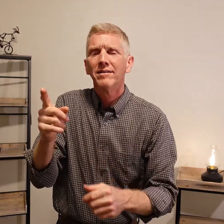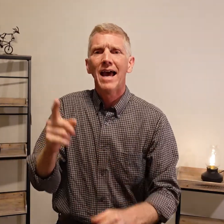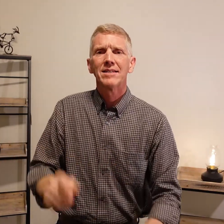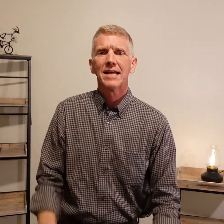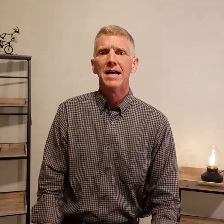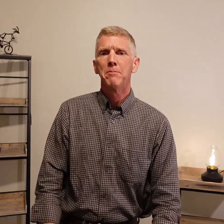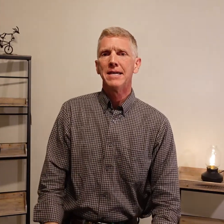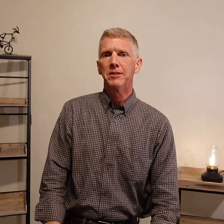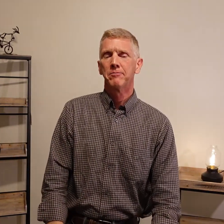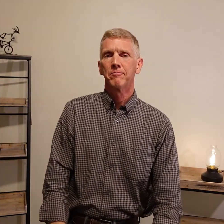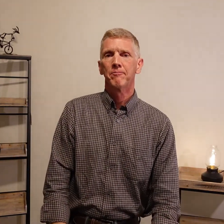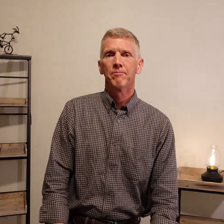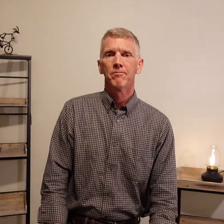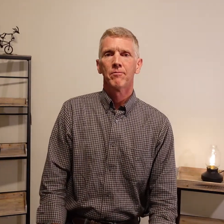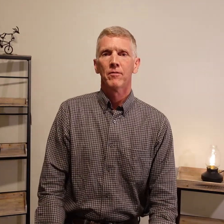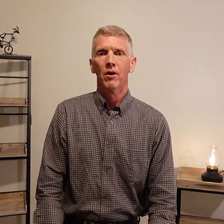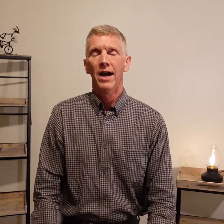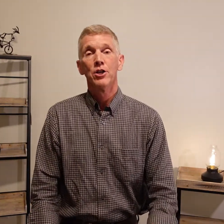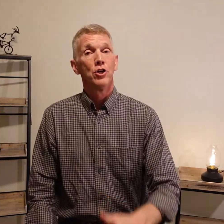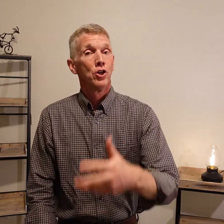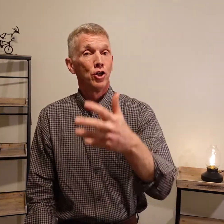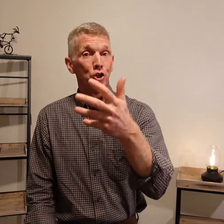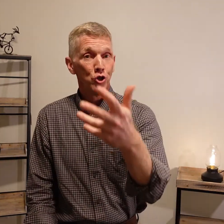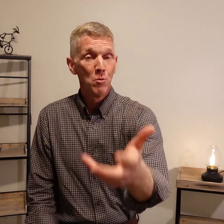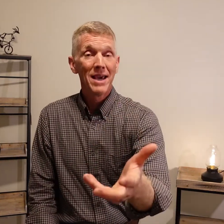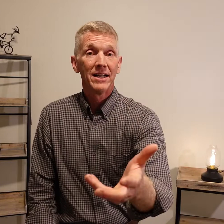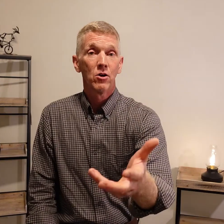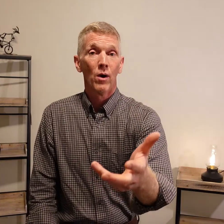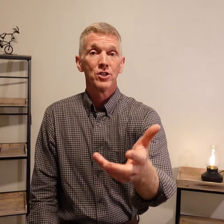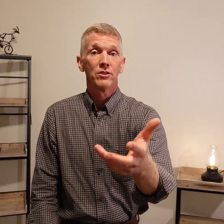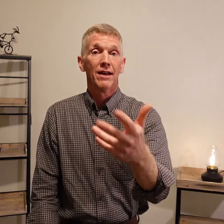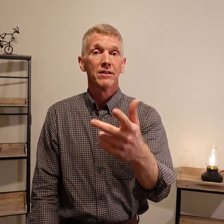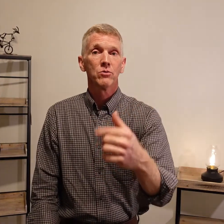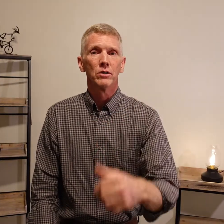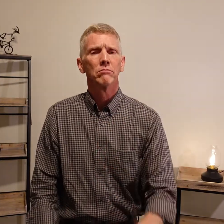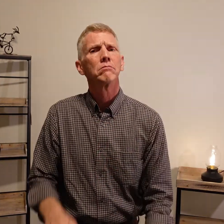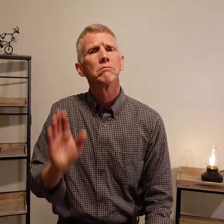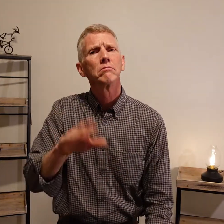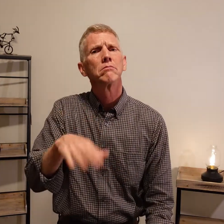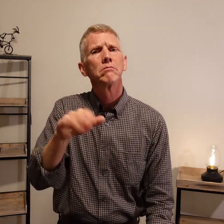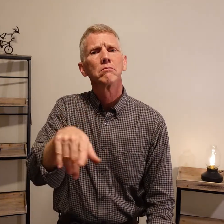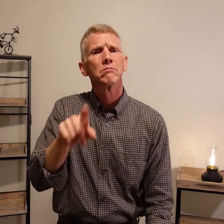that sign mean? All right? You may get a question like this one.